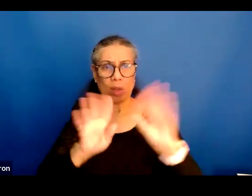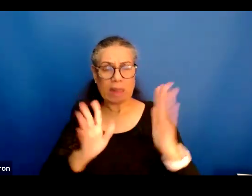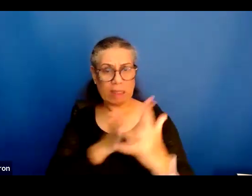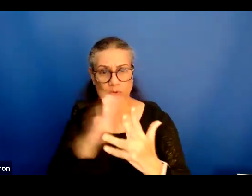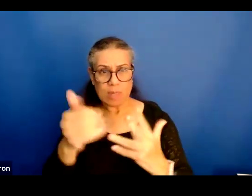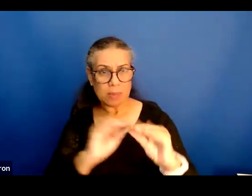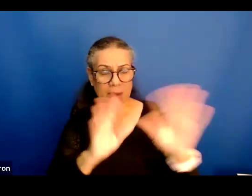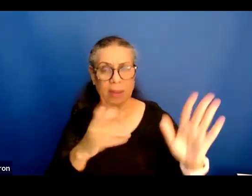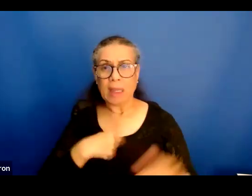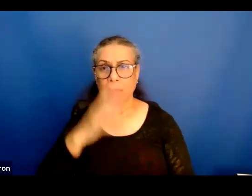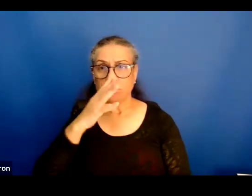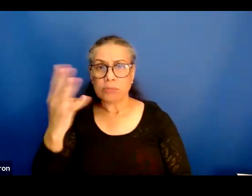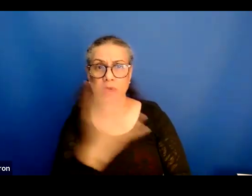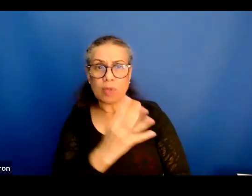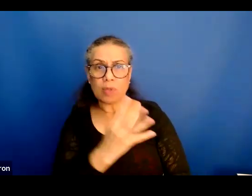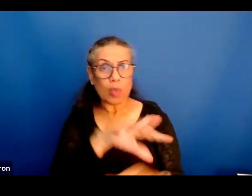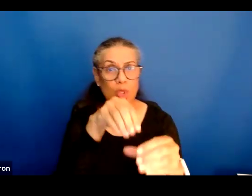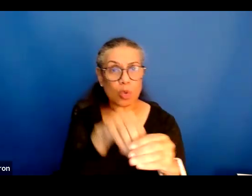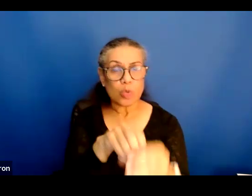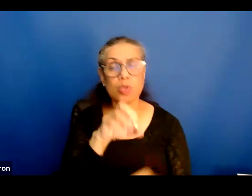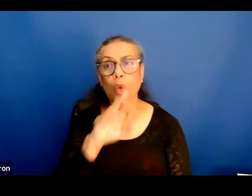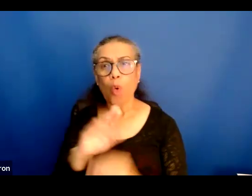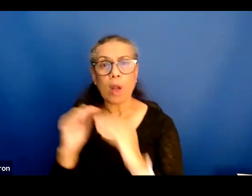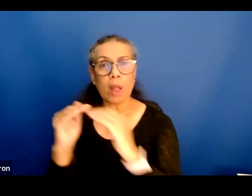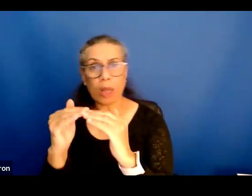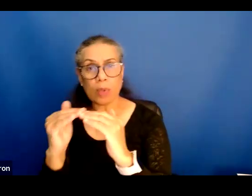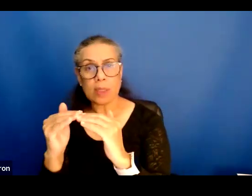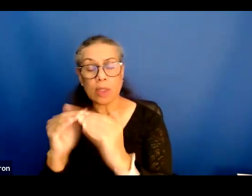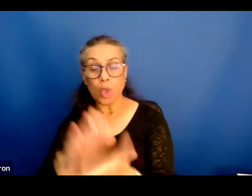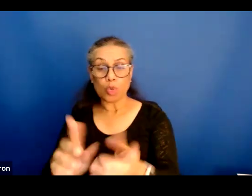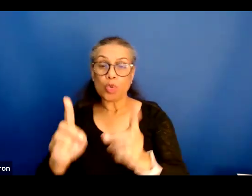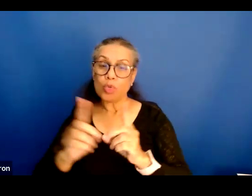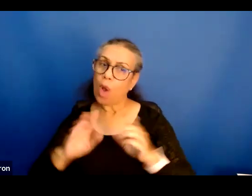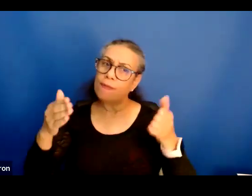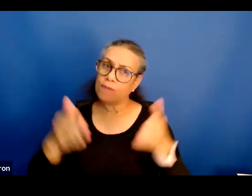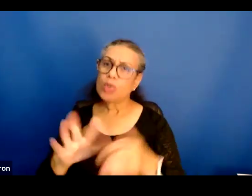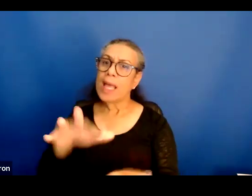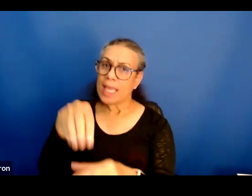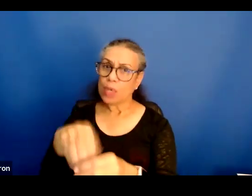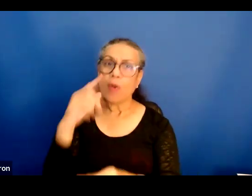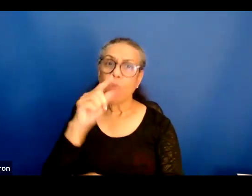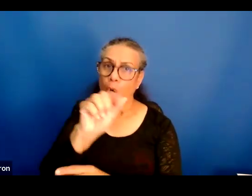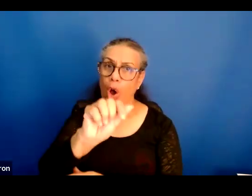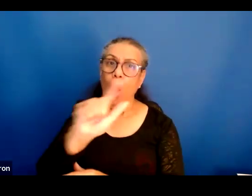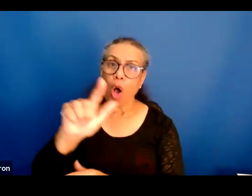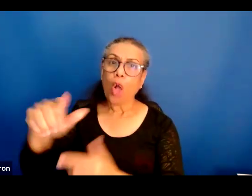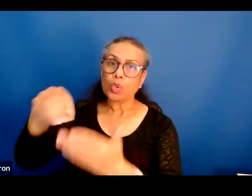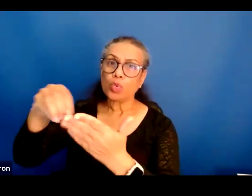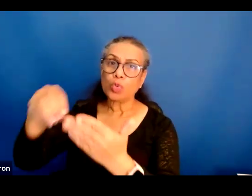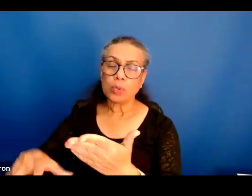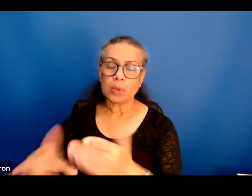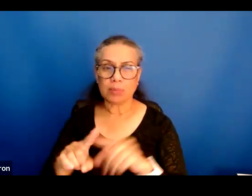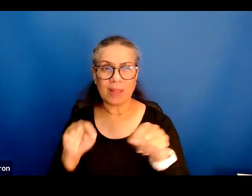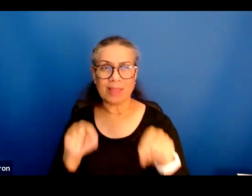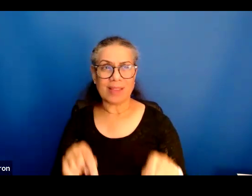with complete disregard towards inclusion or equity. The district claims to focus on equity for all students. However, this